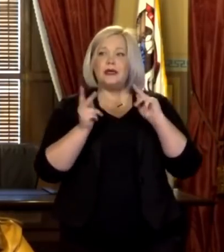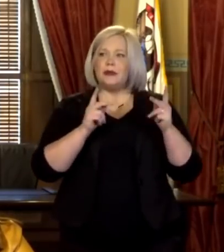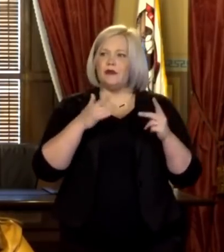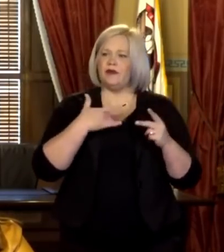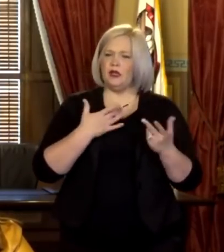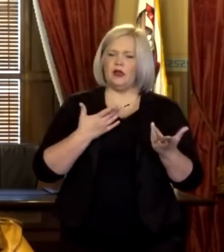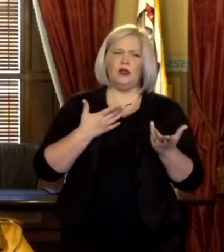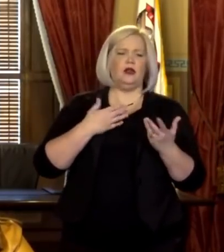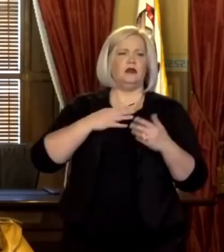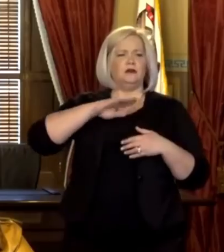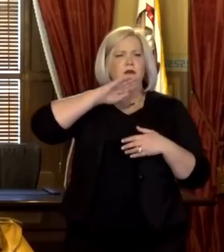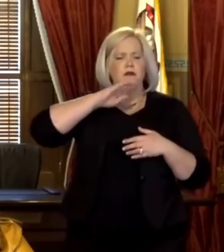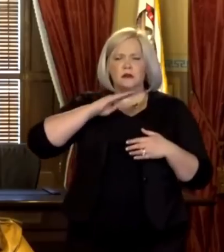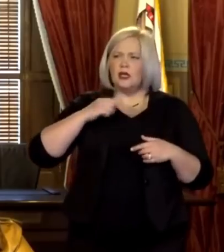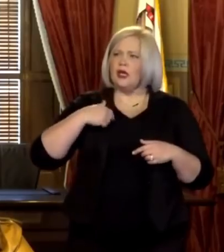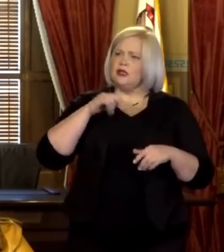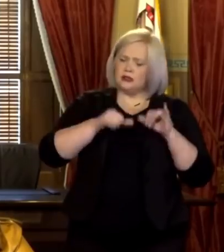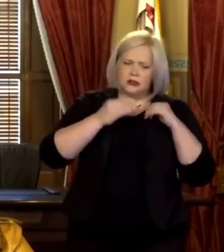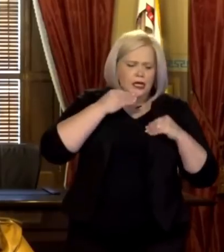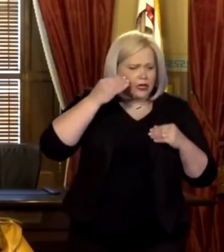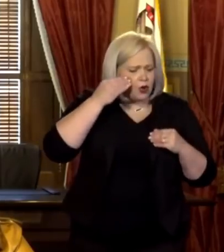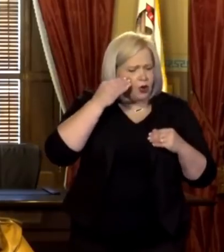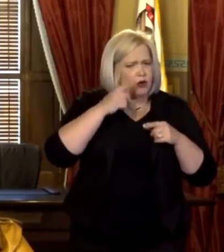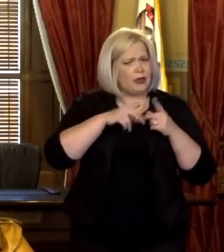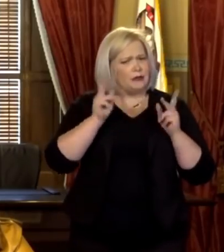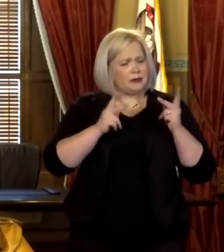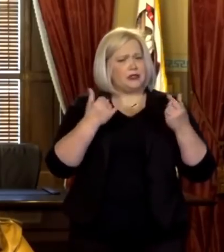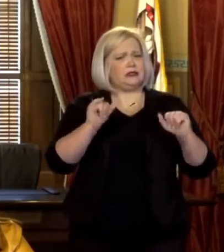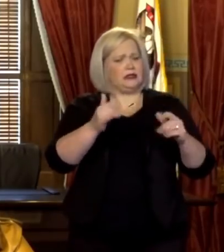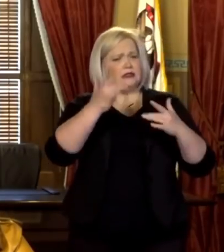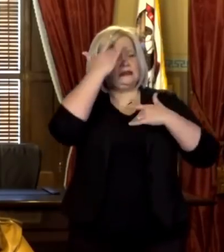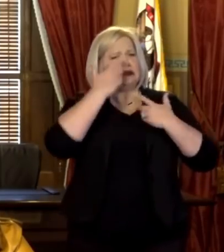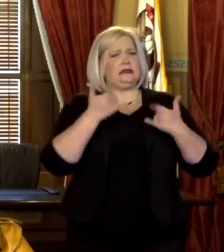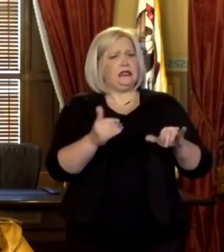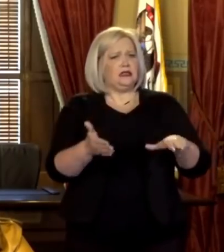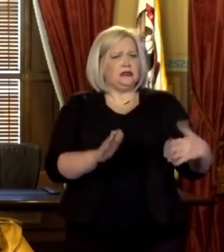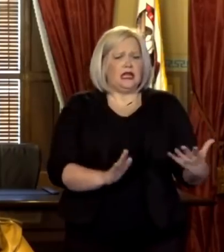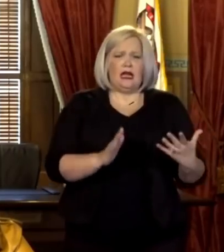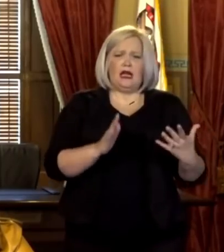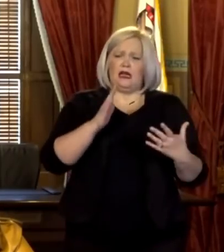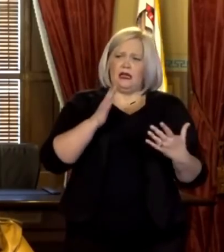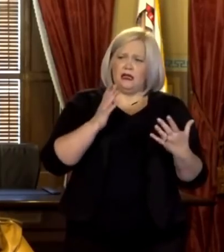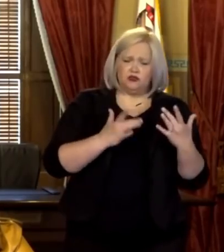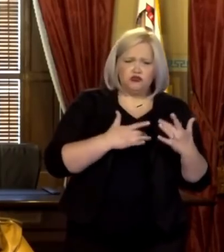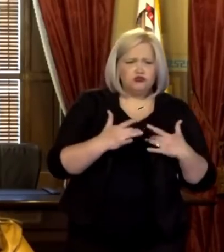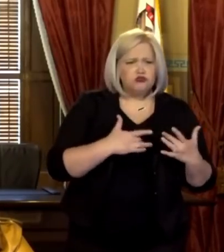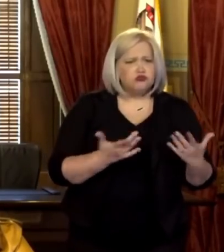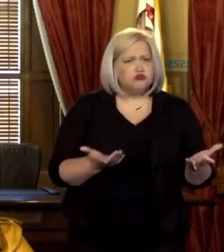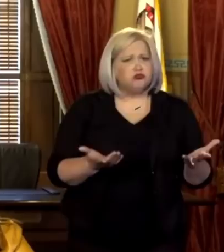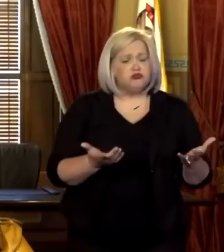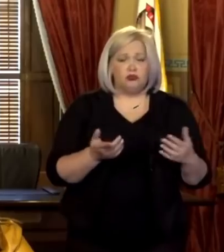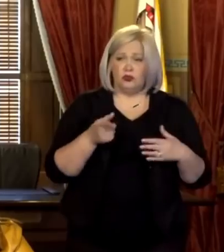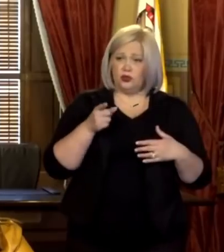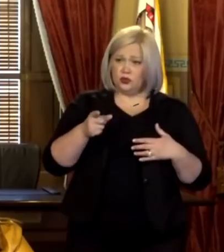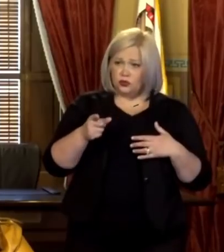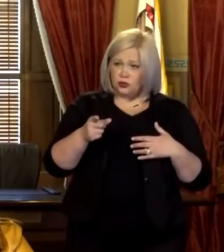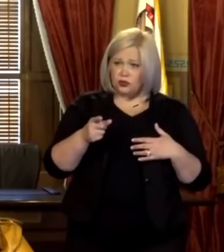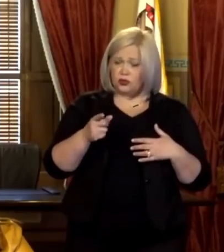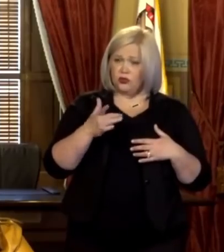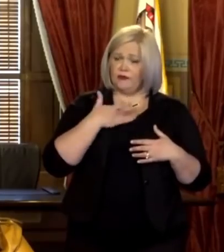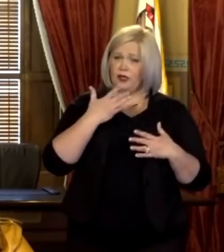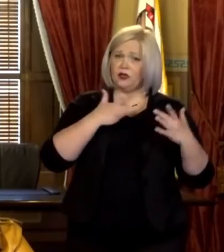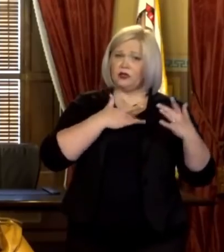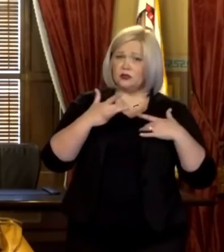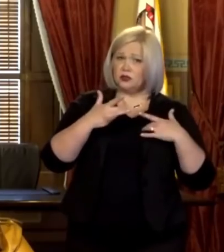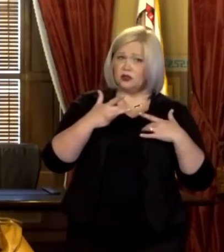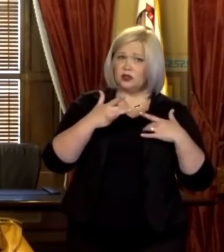everything right, and yet this thing continues to get worse. Do you get concerned at any point about a